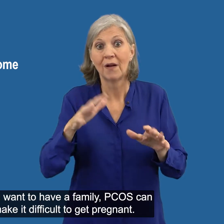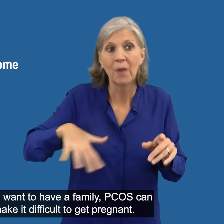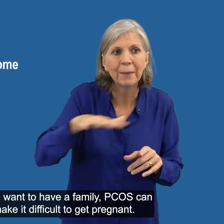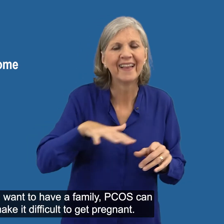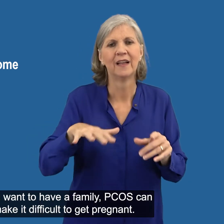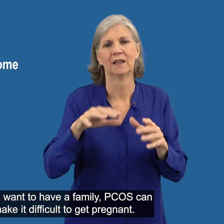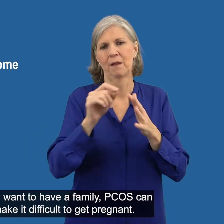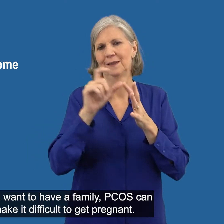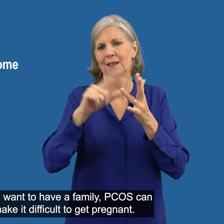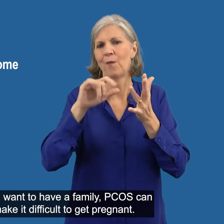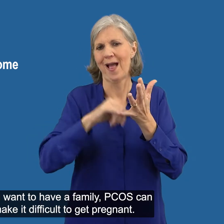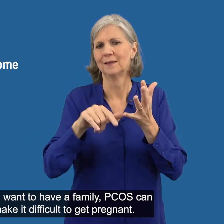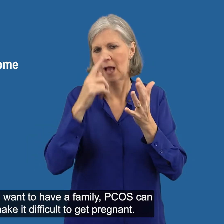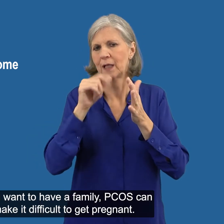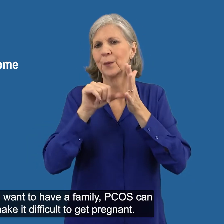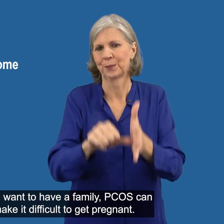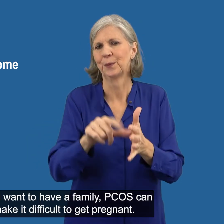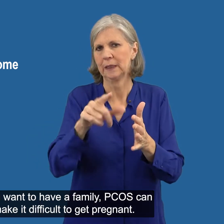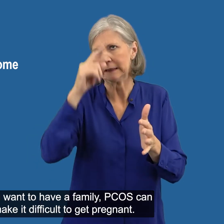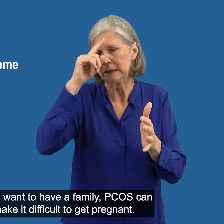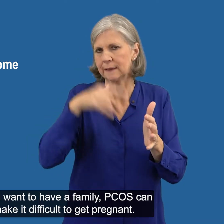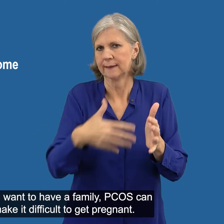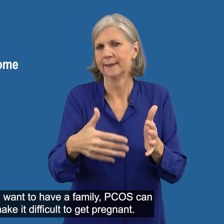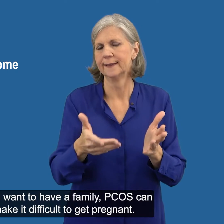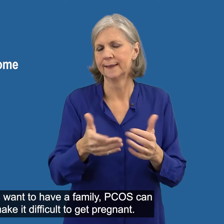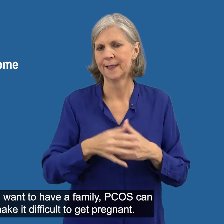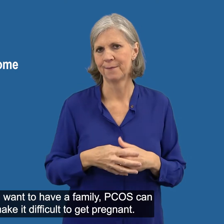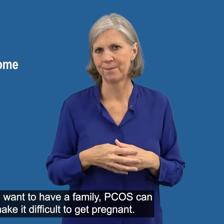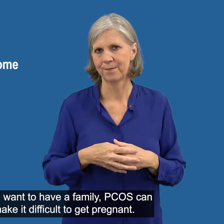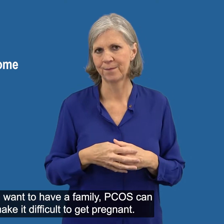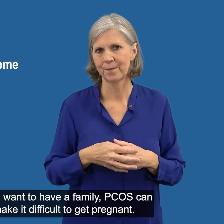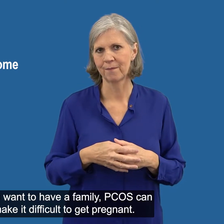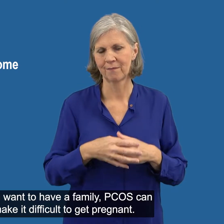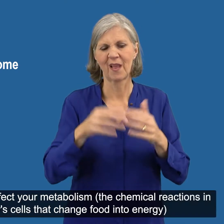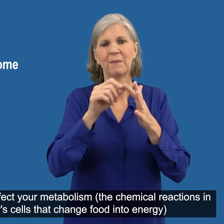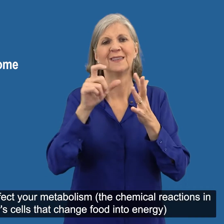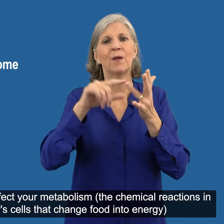If you want to have a family, PCOS can make it difficult to get pregnant.